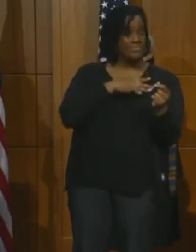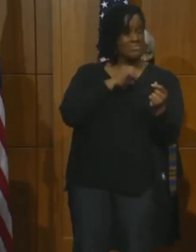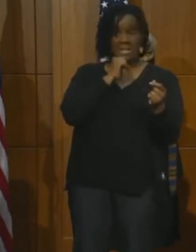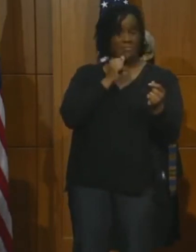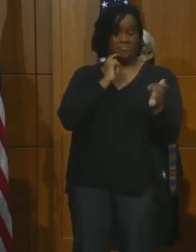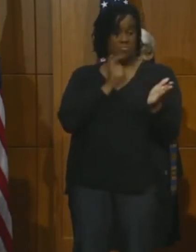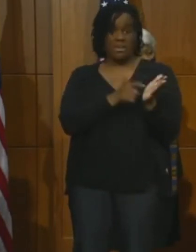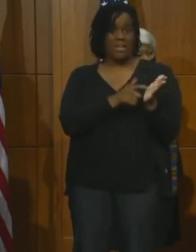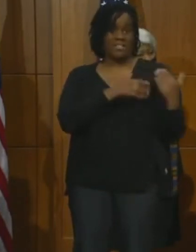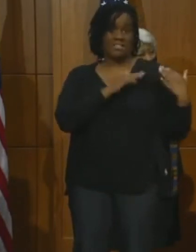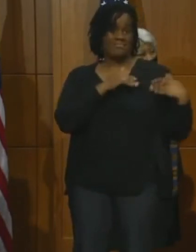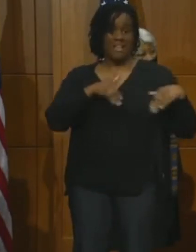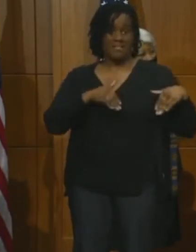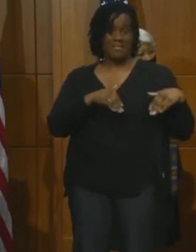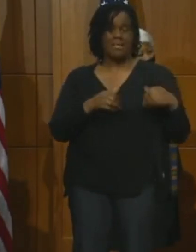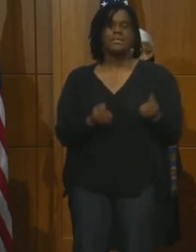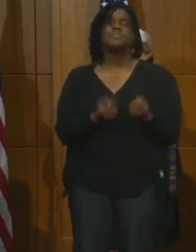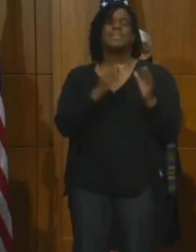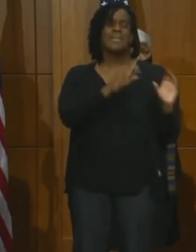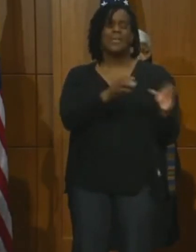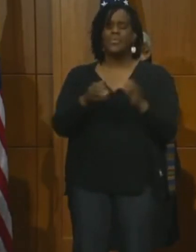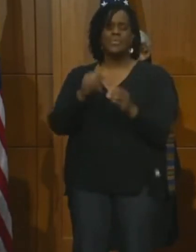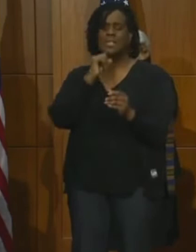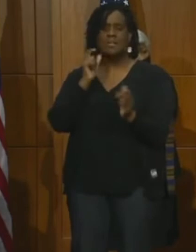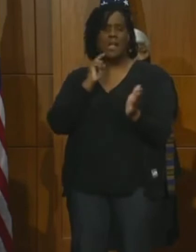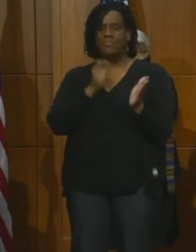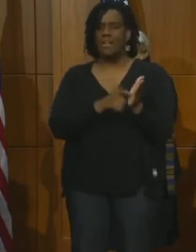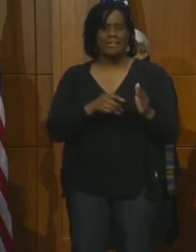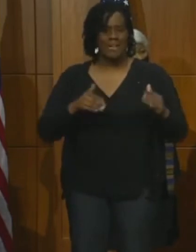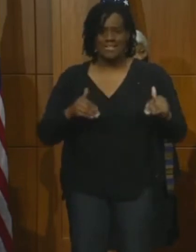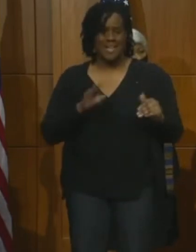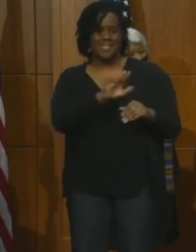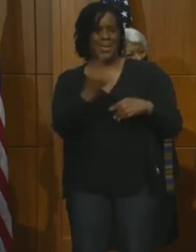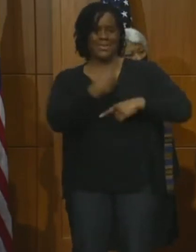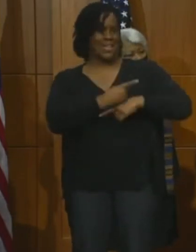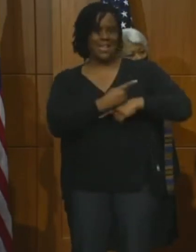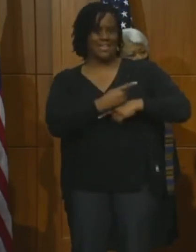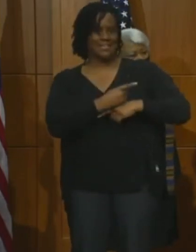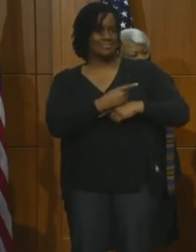There's so many people, so many demographics in our country that haven't had their day yet. Your days are coming.